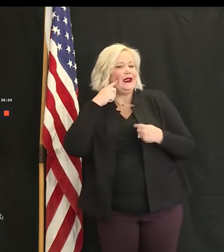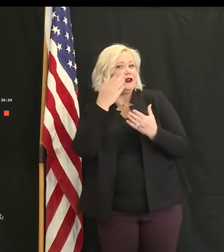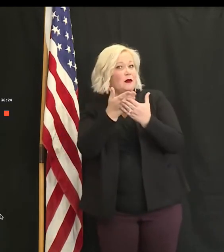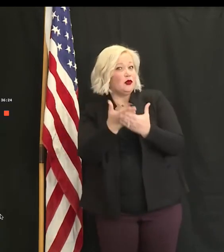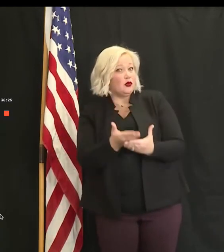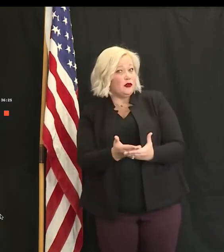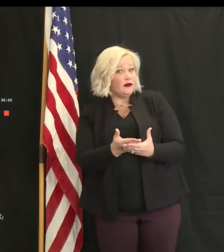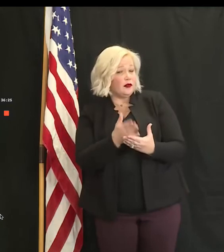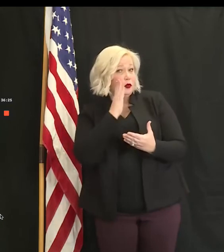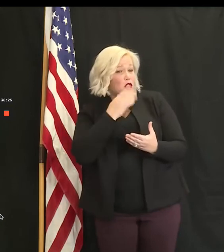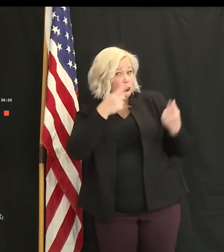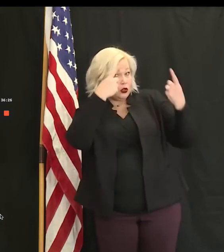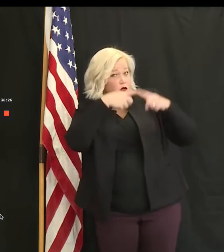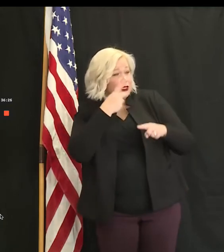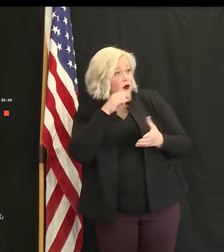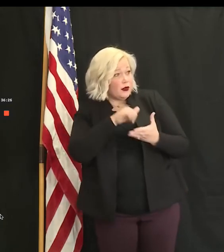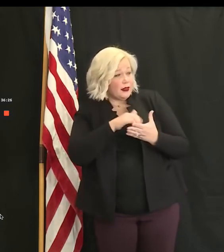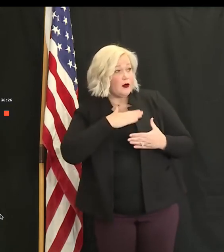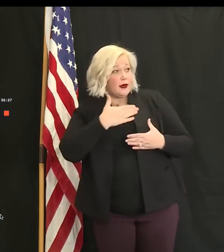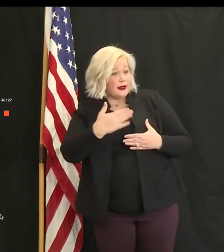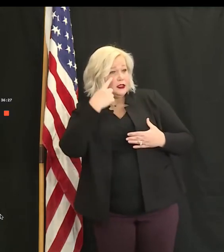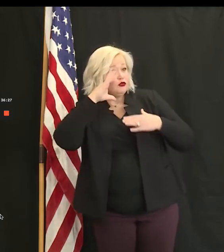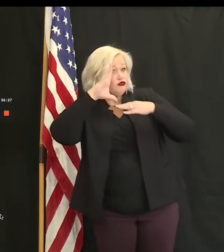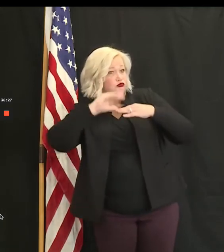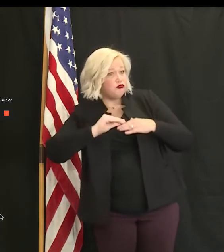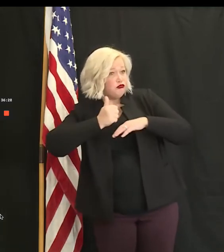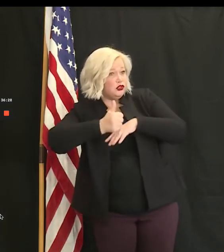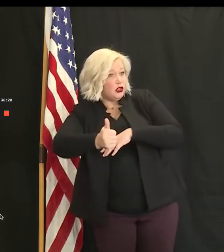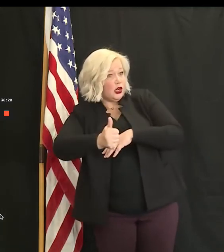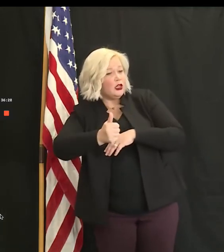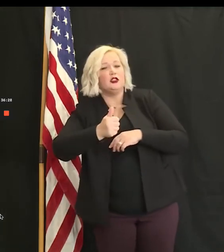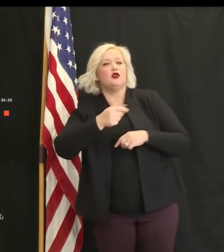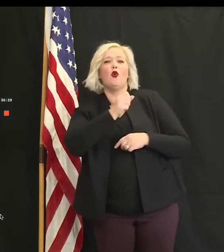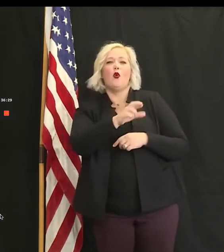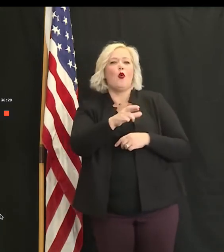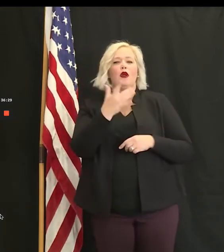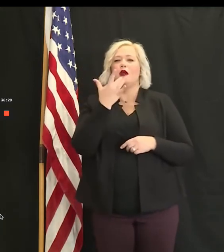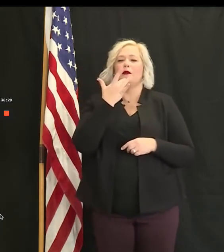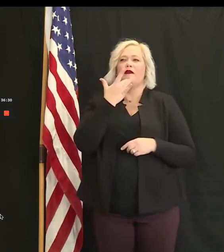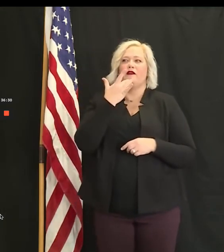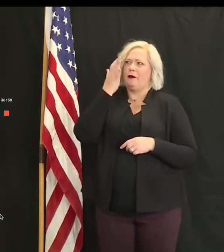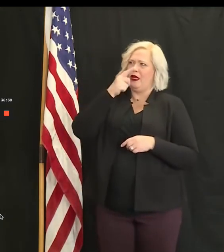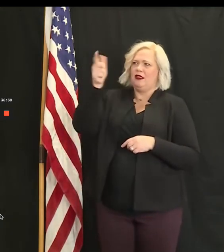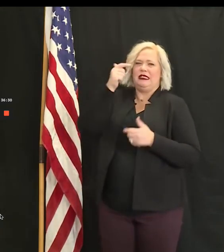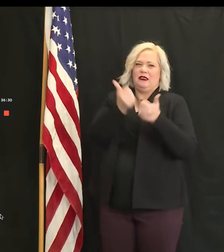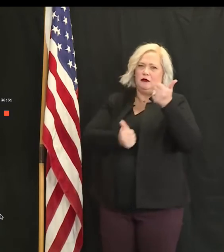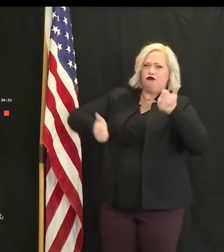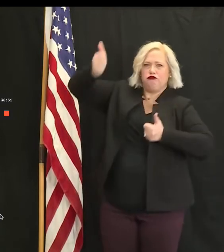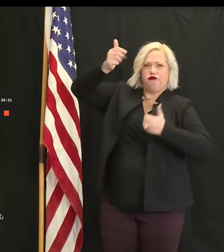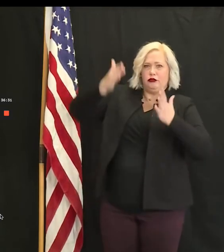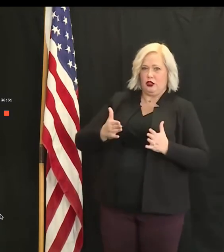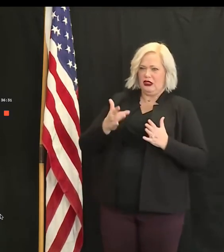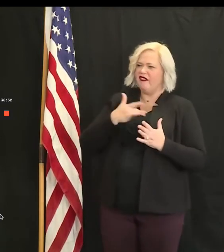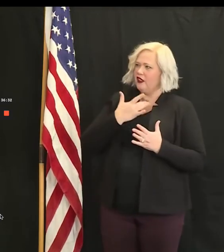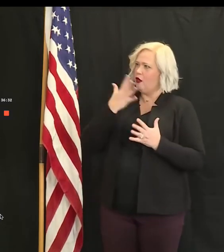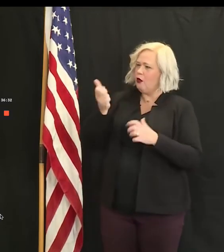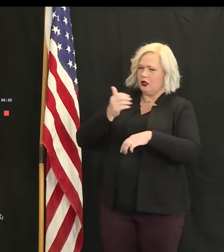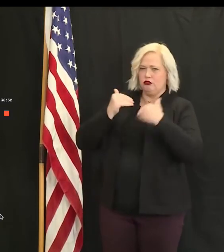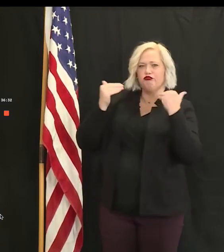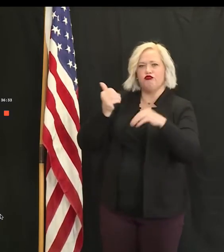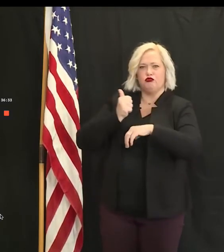agree to that? Or do you want, since he is the high-profile defendant here, do you want his case play out in court